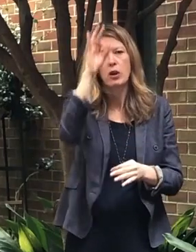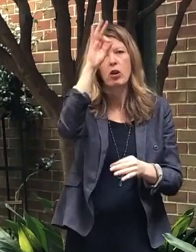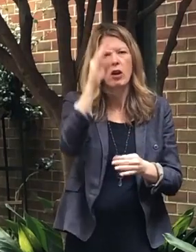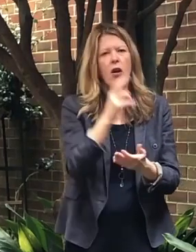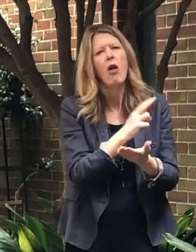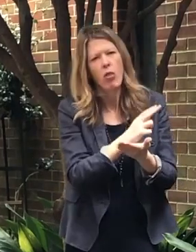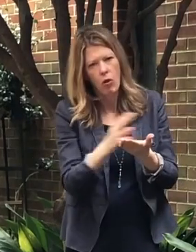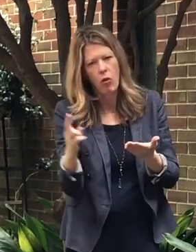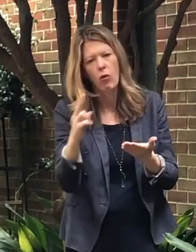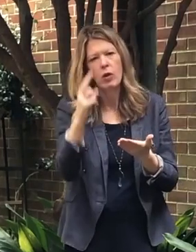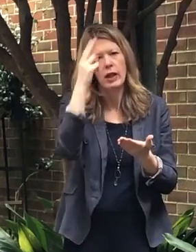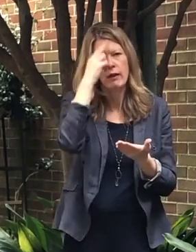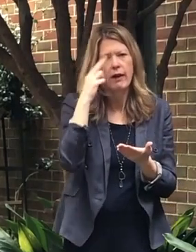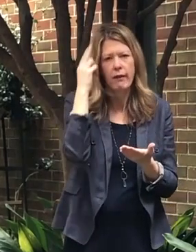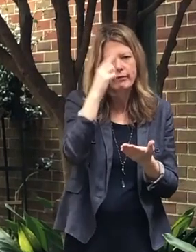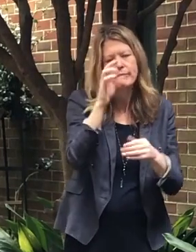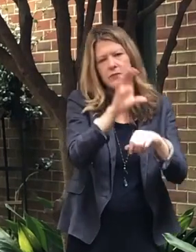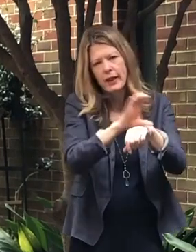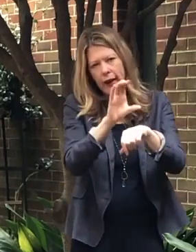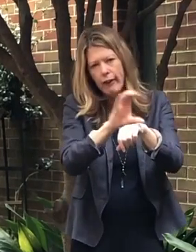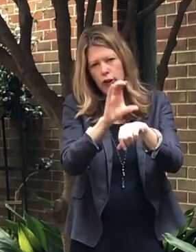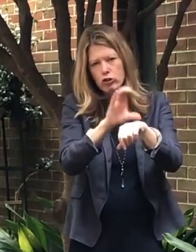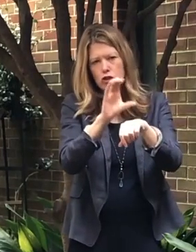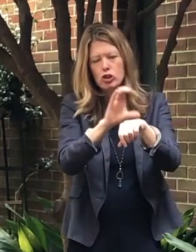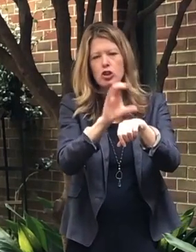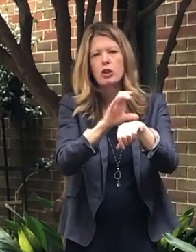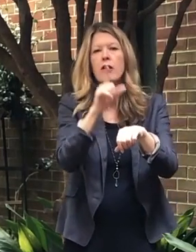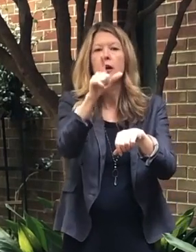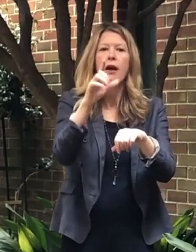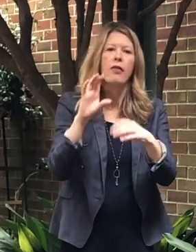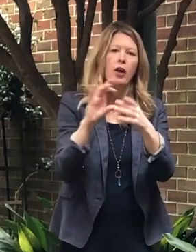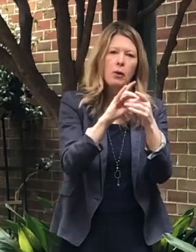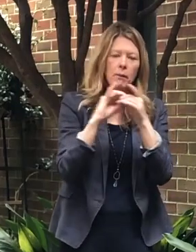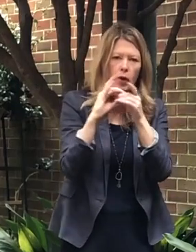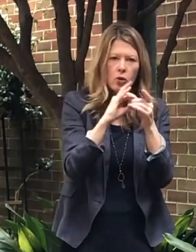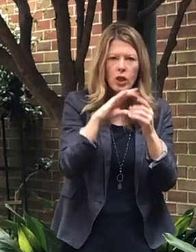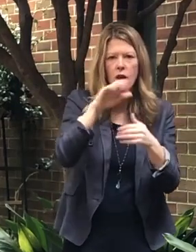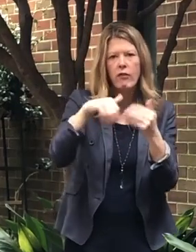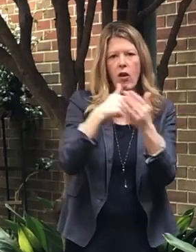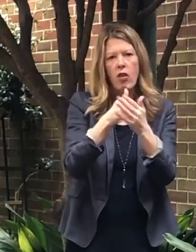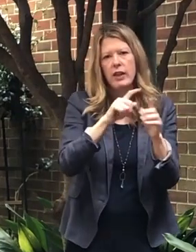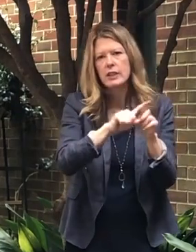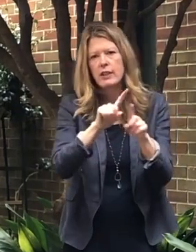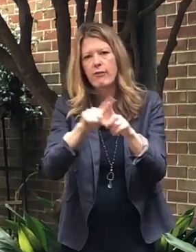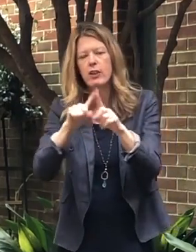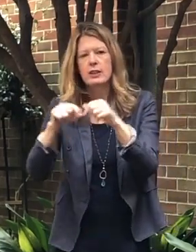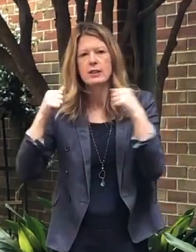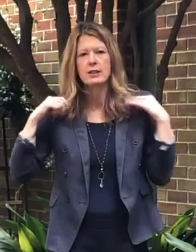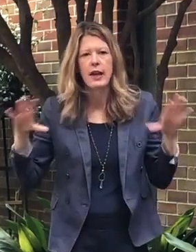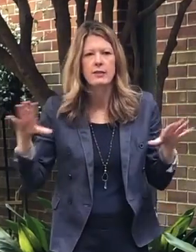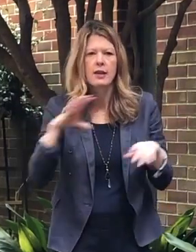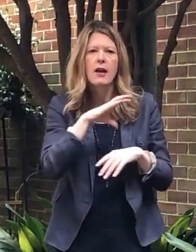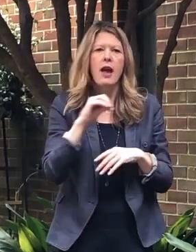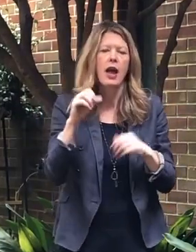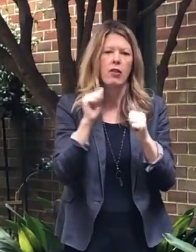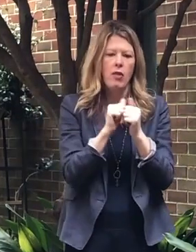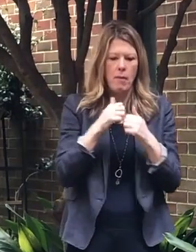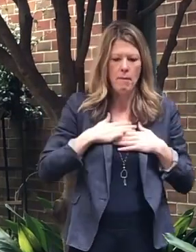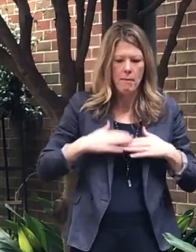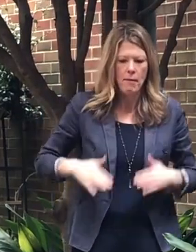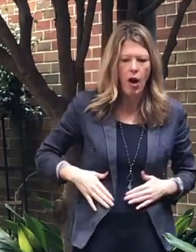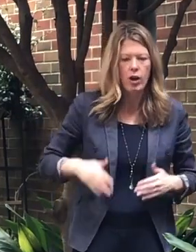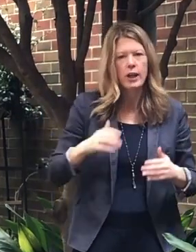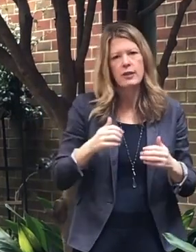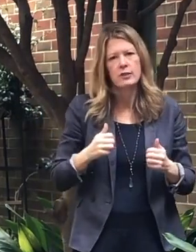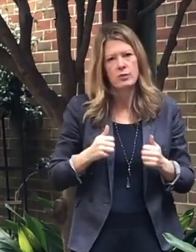Holy Catholic Church, the communion of saints, the forgiveness of sins, the resurrection of the body, and